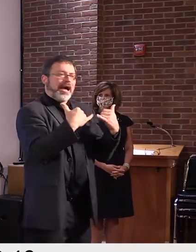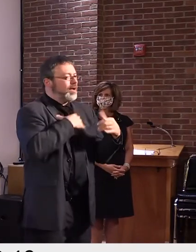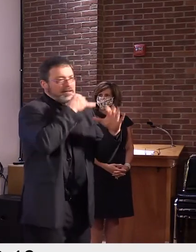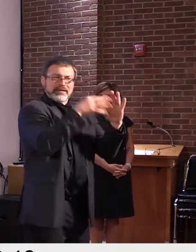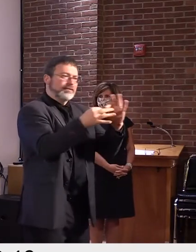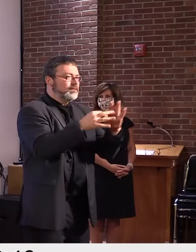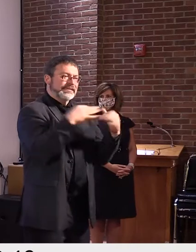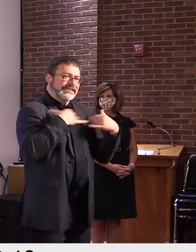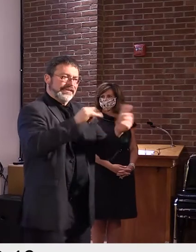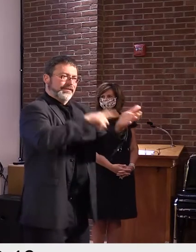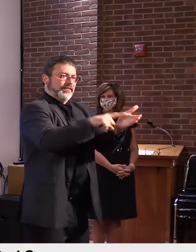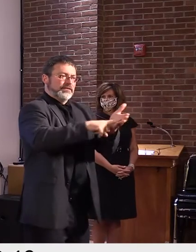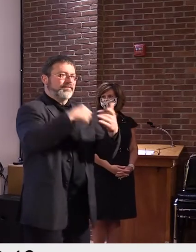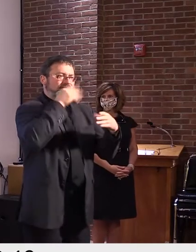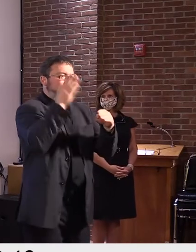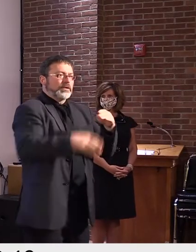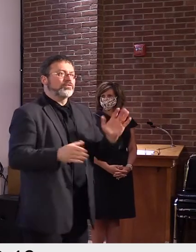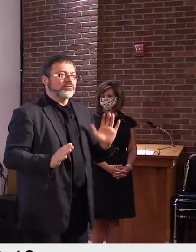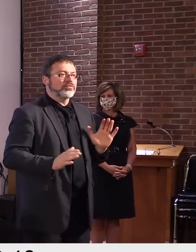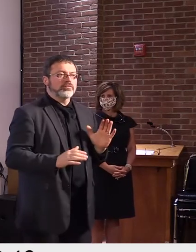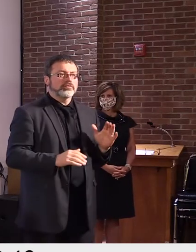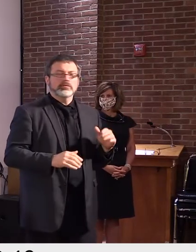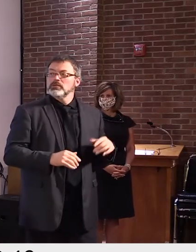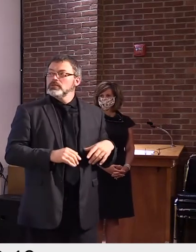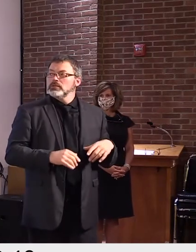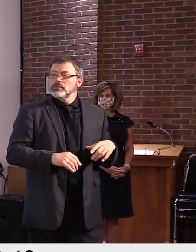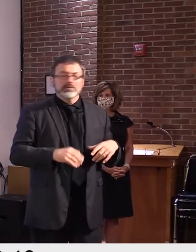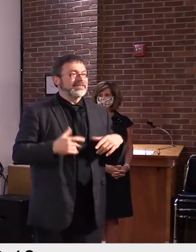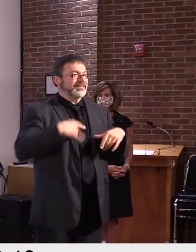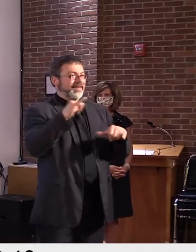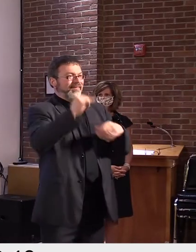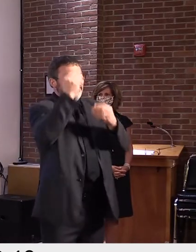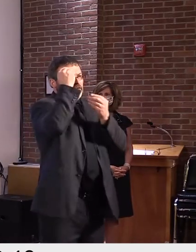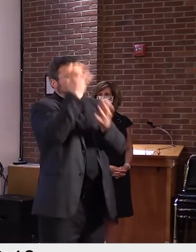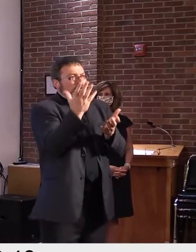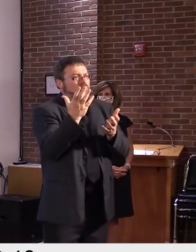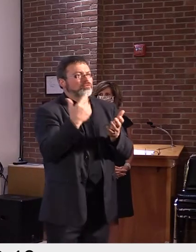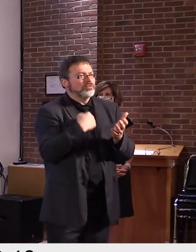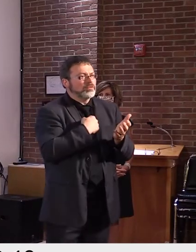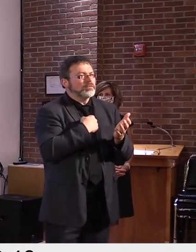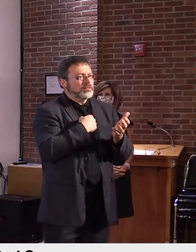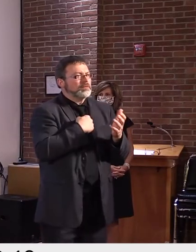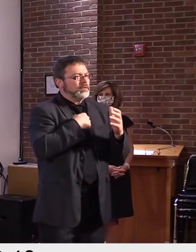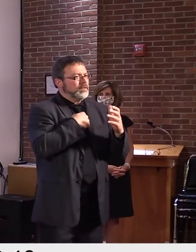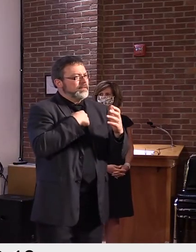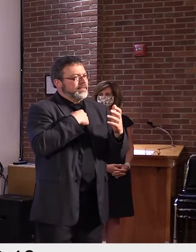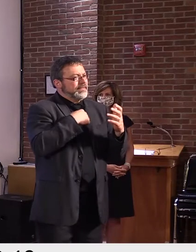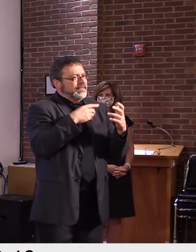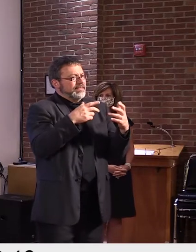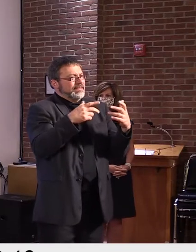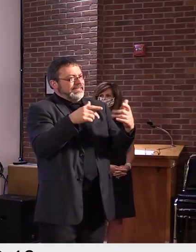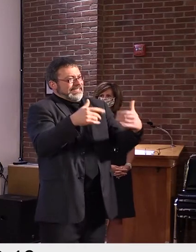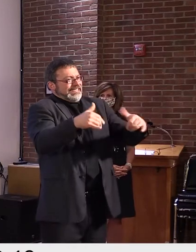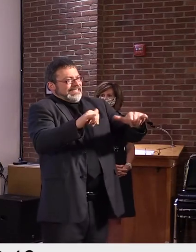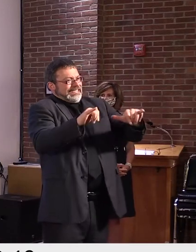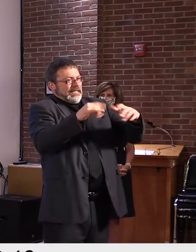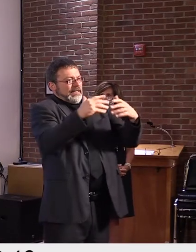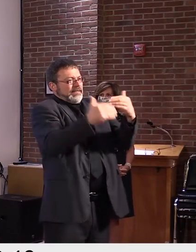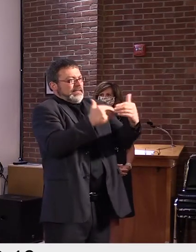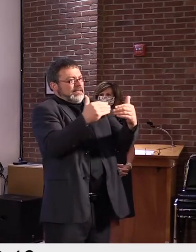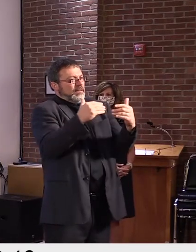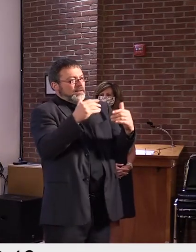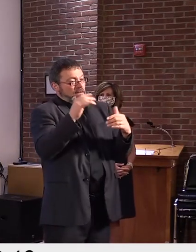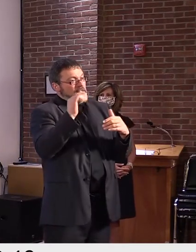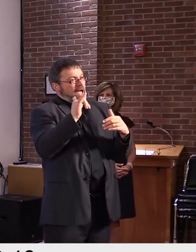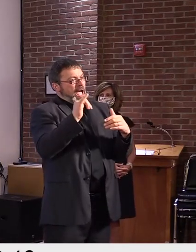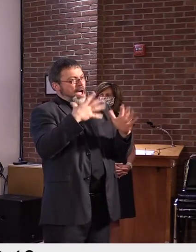convey that information. In this case, though, conveying the information can be very highly identifying and injurious